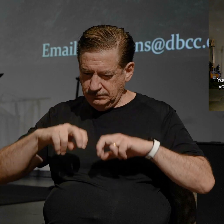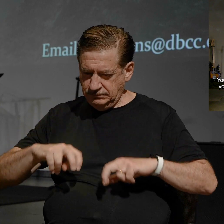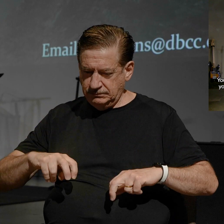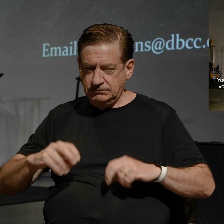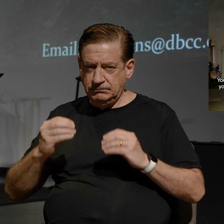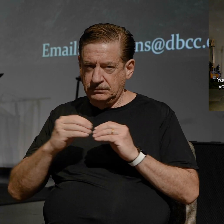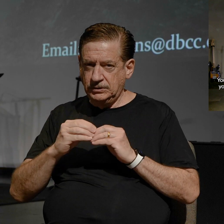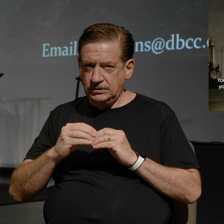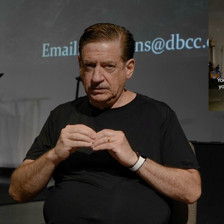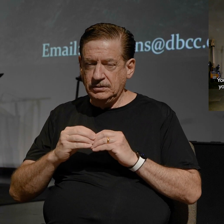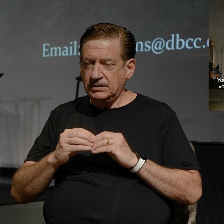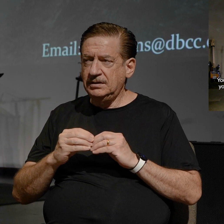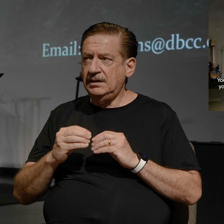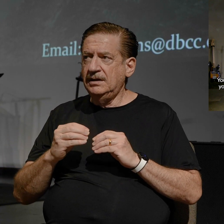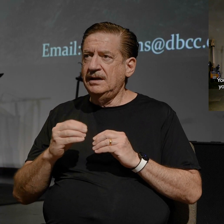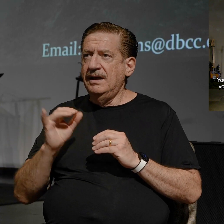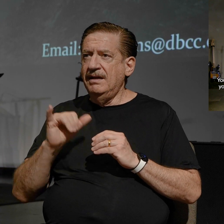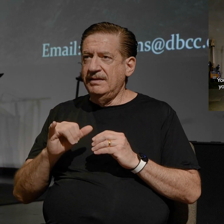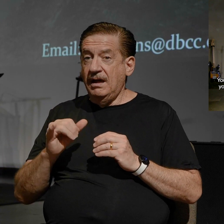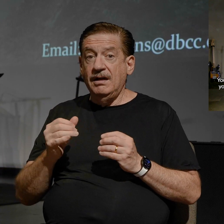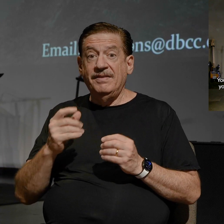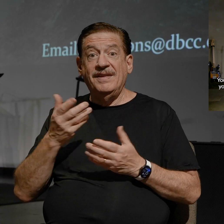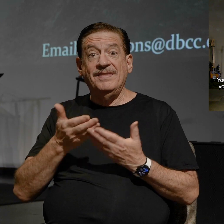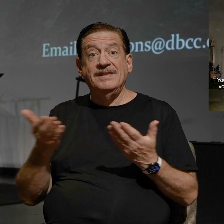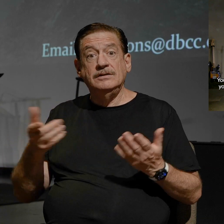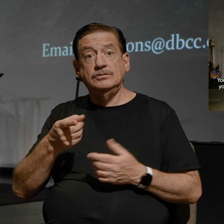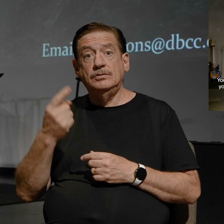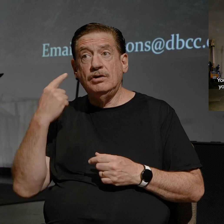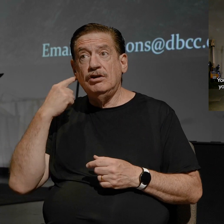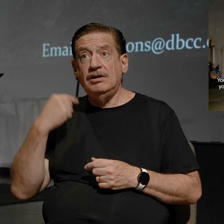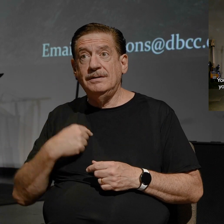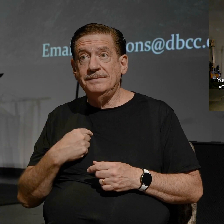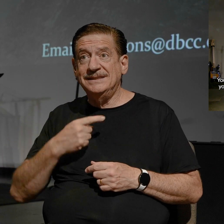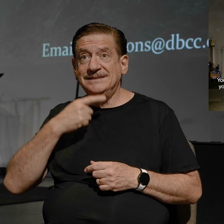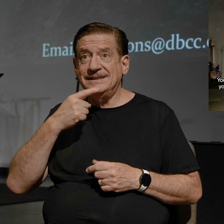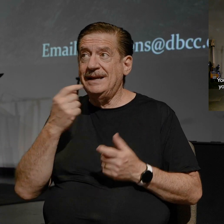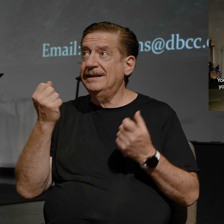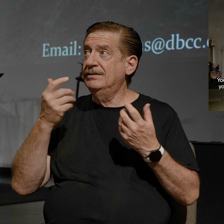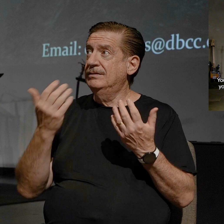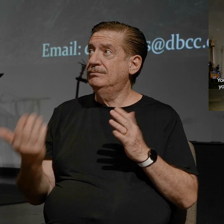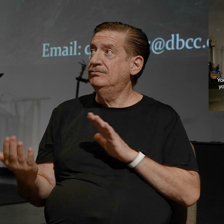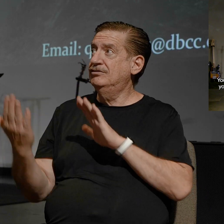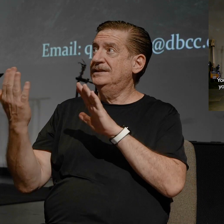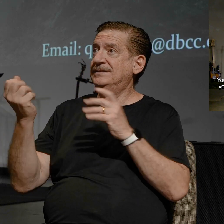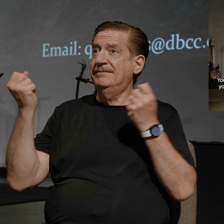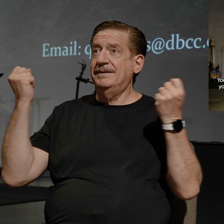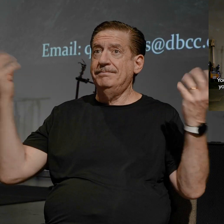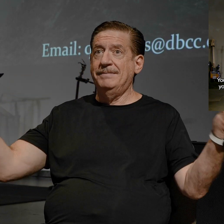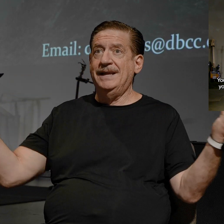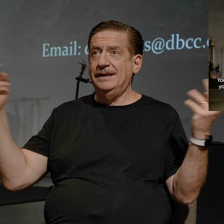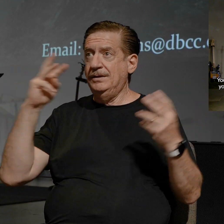this morning. And the things you have heard me say in the presence of many witnesses.